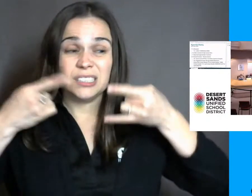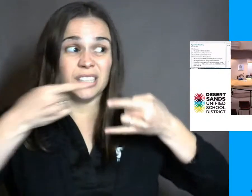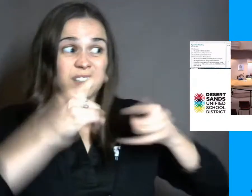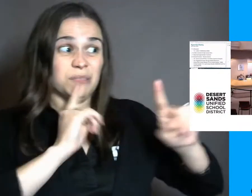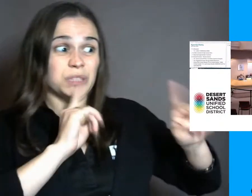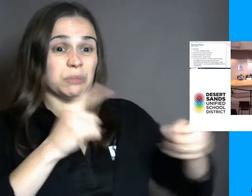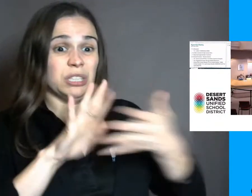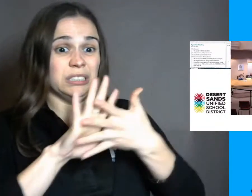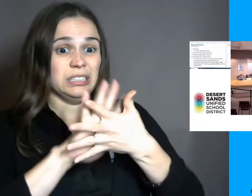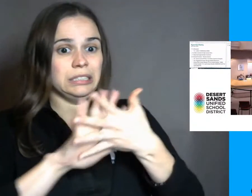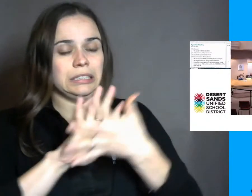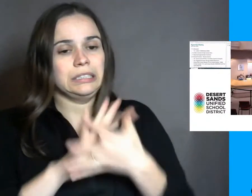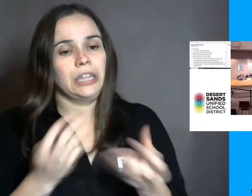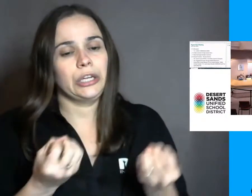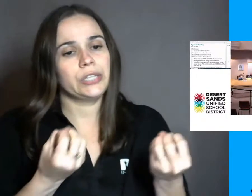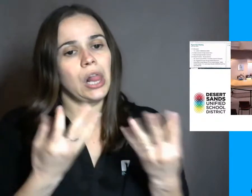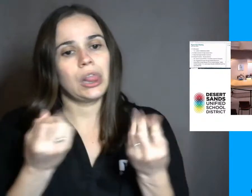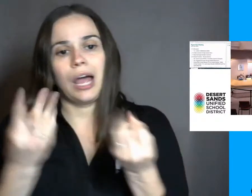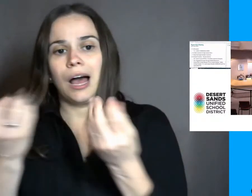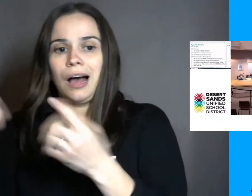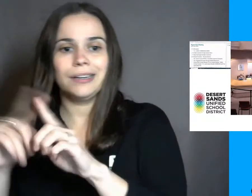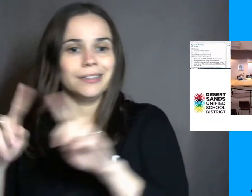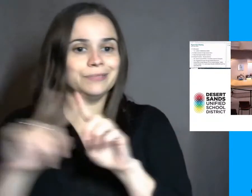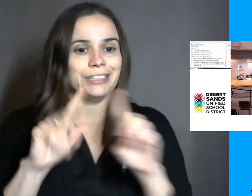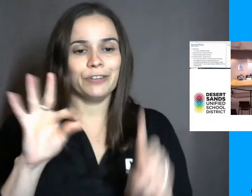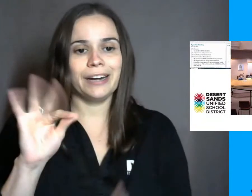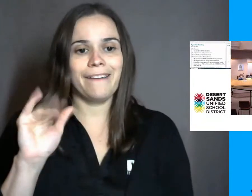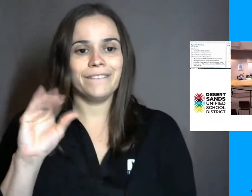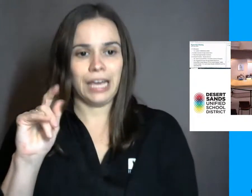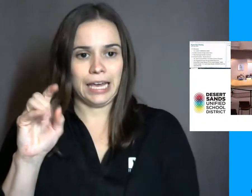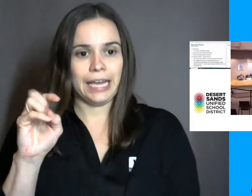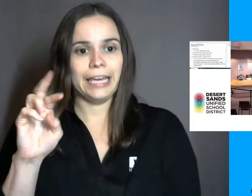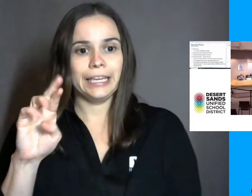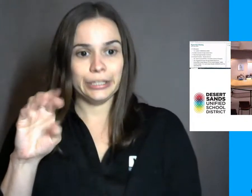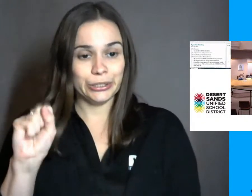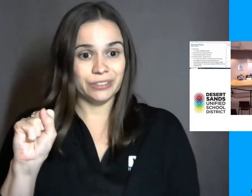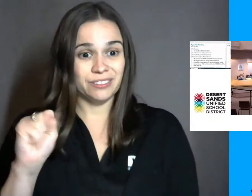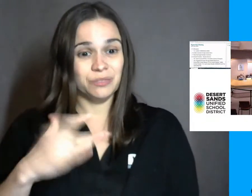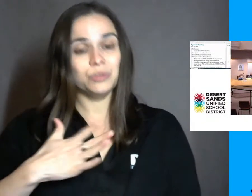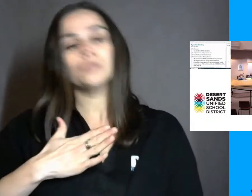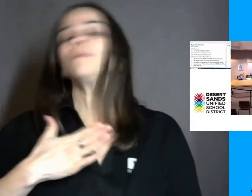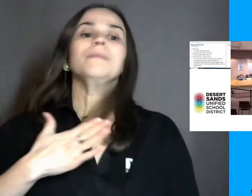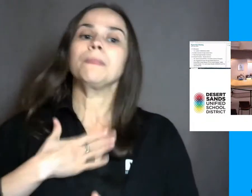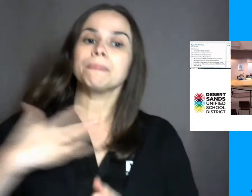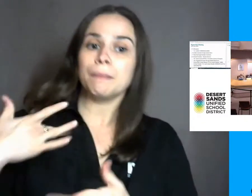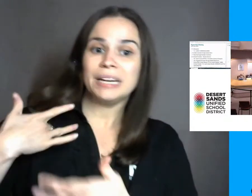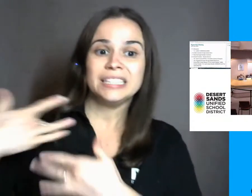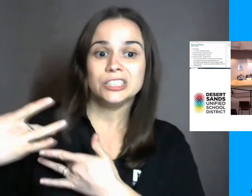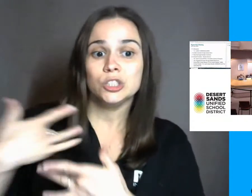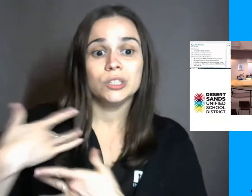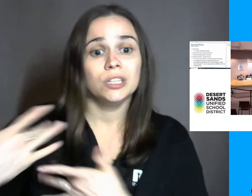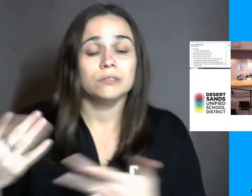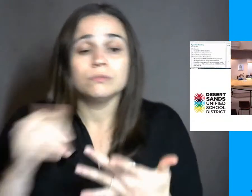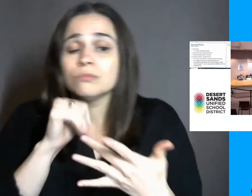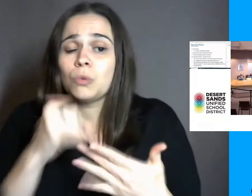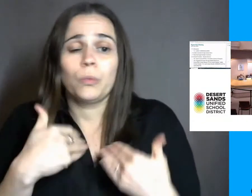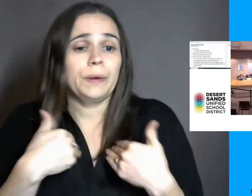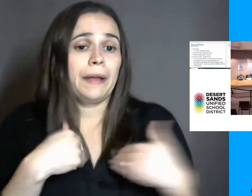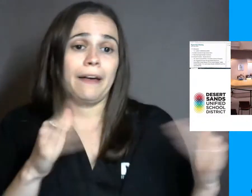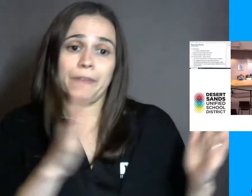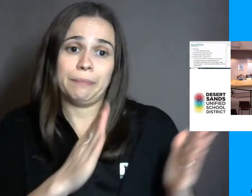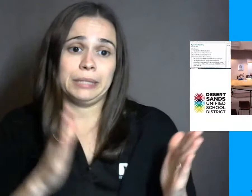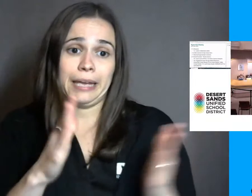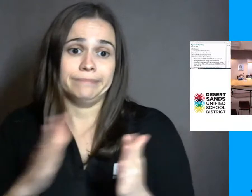lot of factors. So my concern is I don't think that there is a plan for